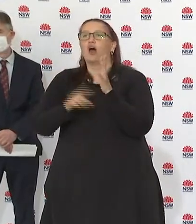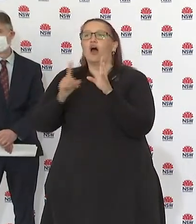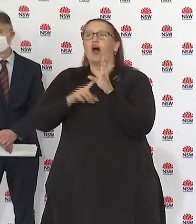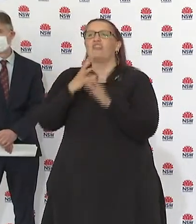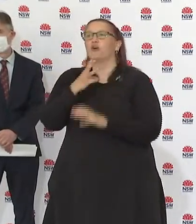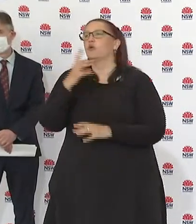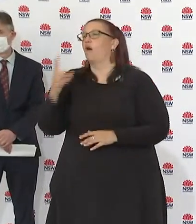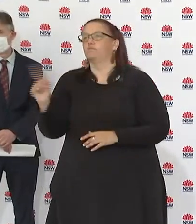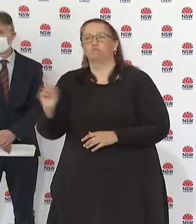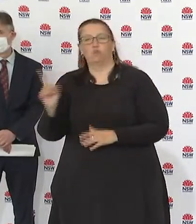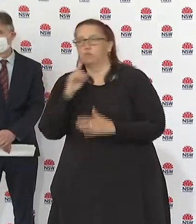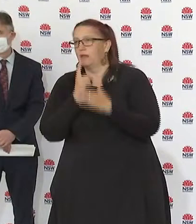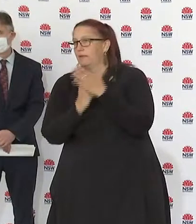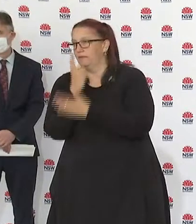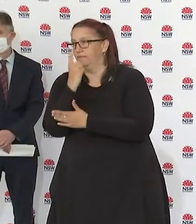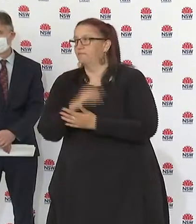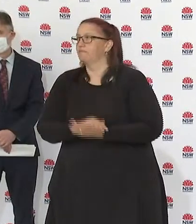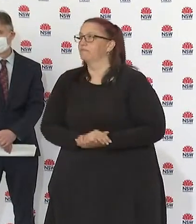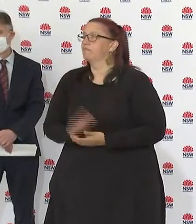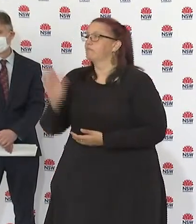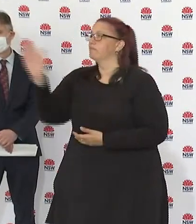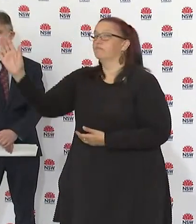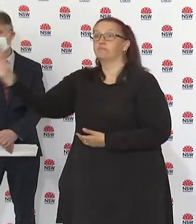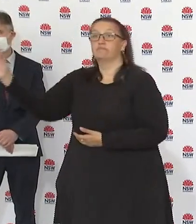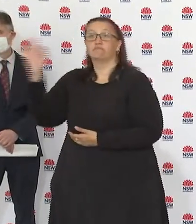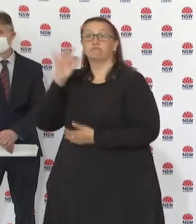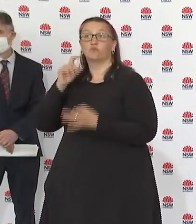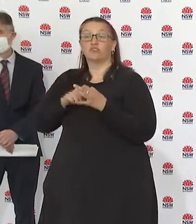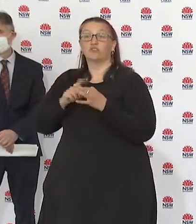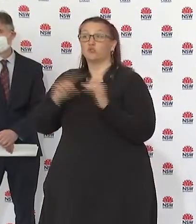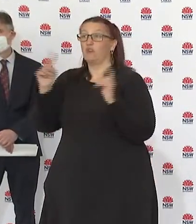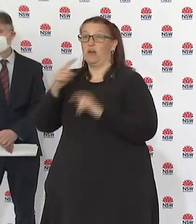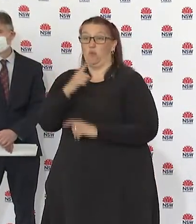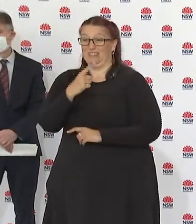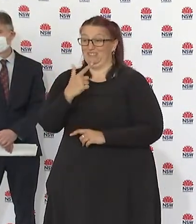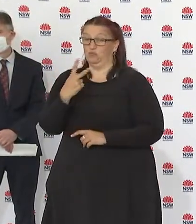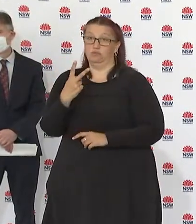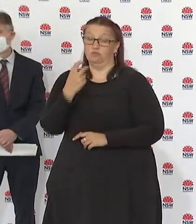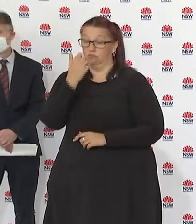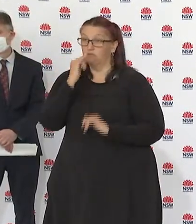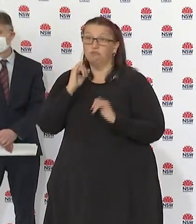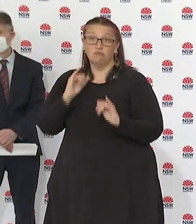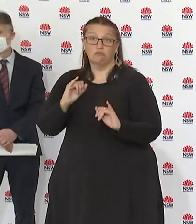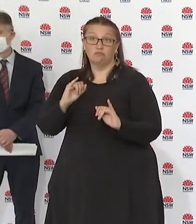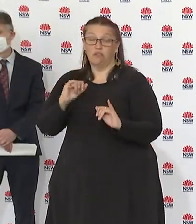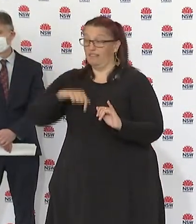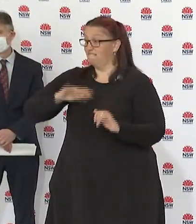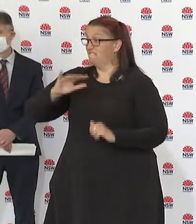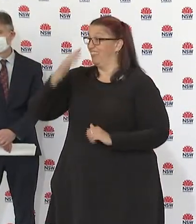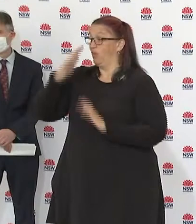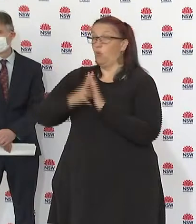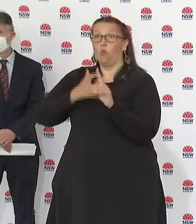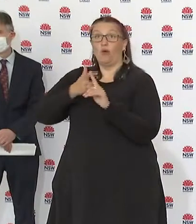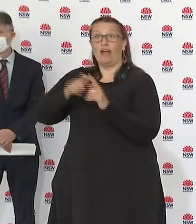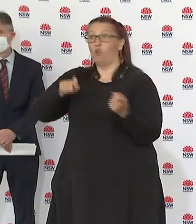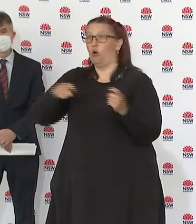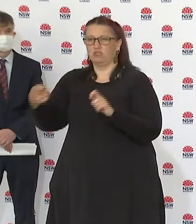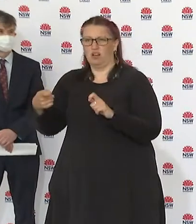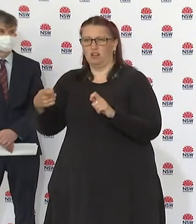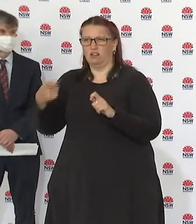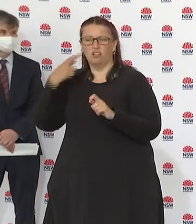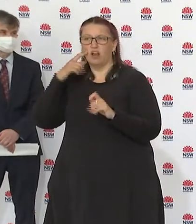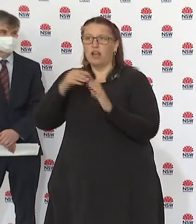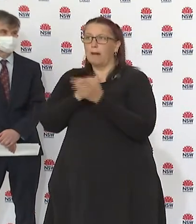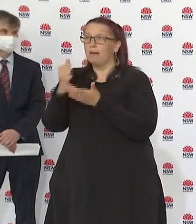of the numbers today aren't good. We're now in our 5th week of lockdown. Why do you think that the numbers aren't shifting and they're really going up? Yeah, I think